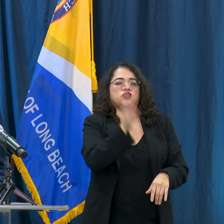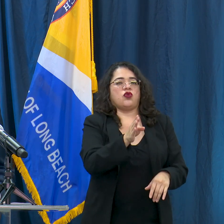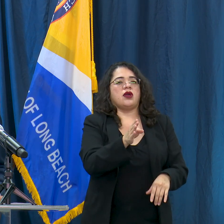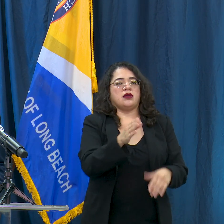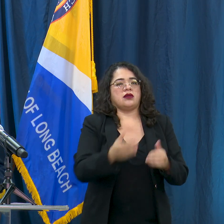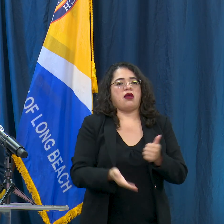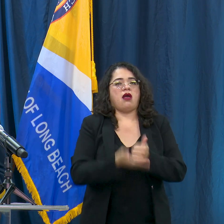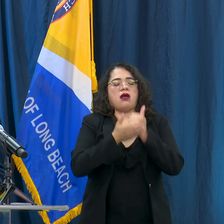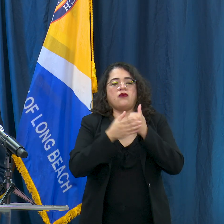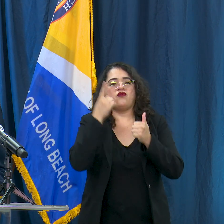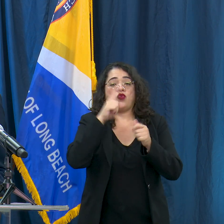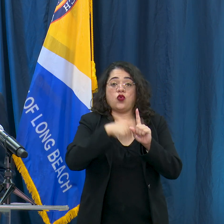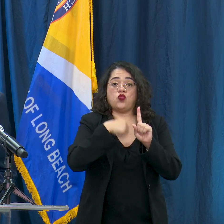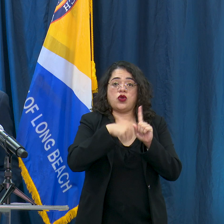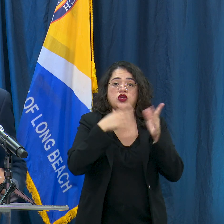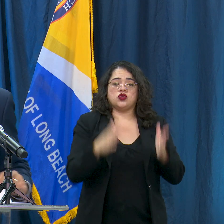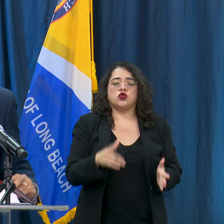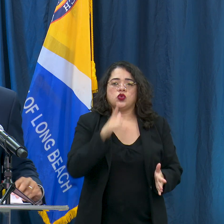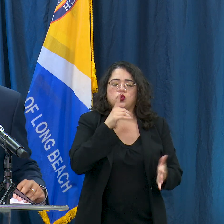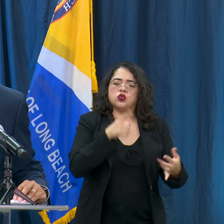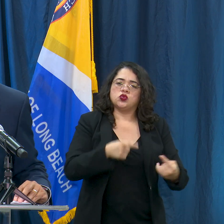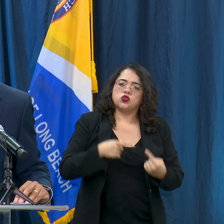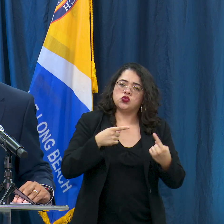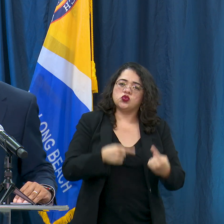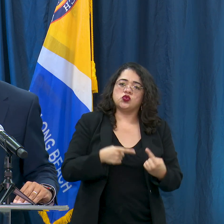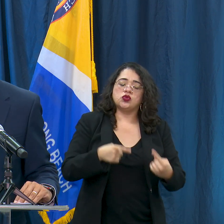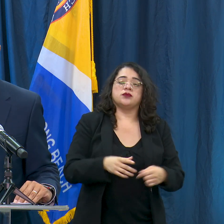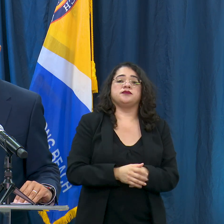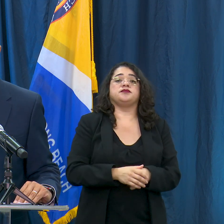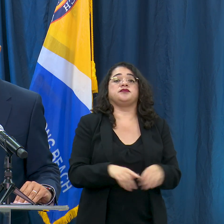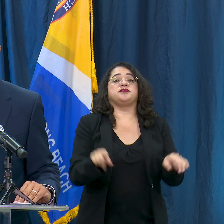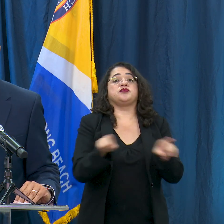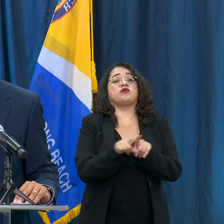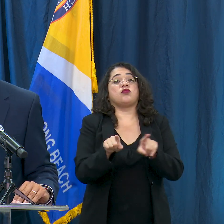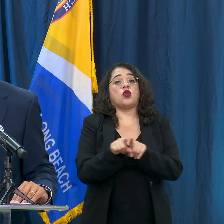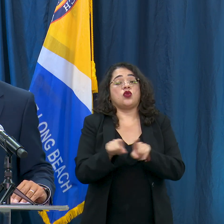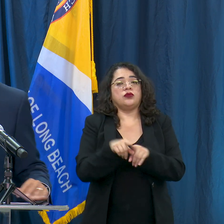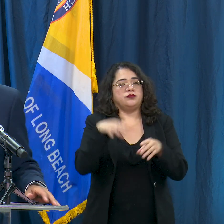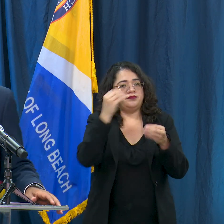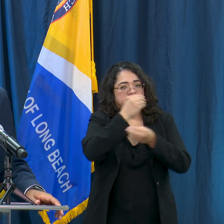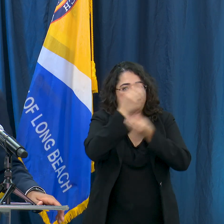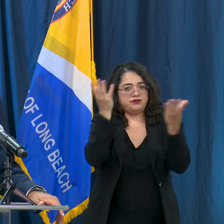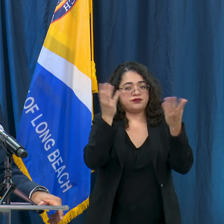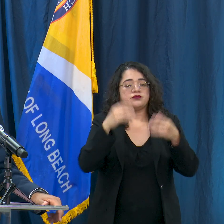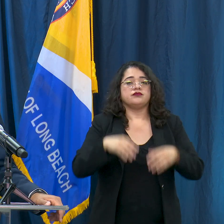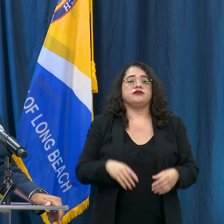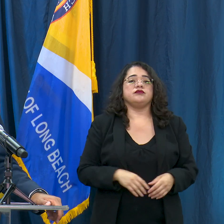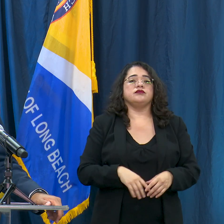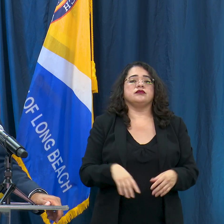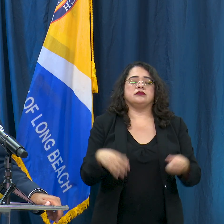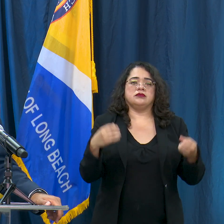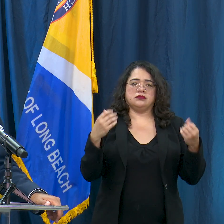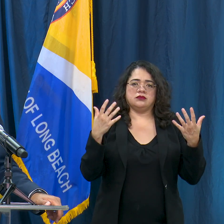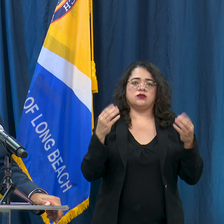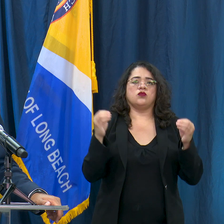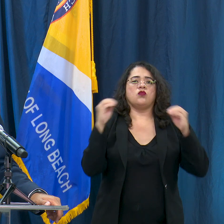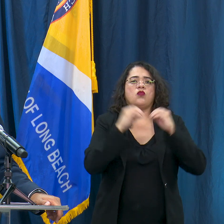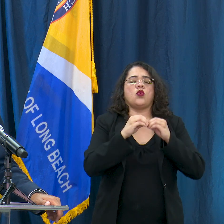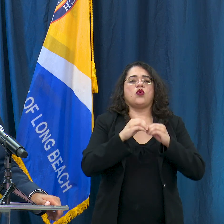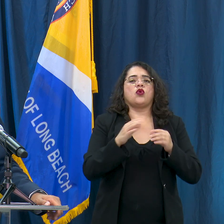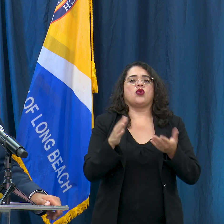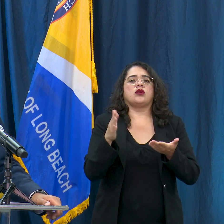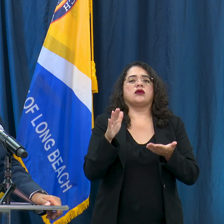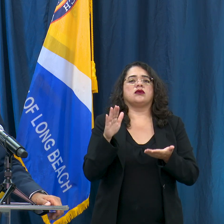that are struggling in the city. Want to also just note that we've also extended and provided more relief for street